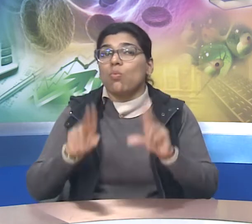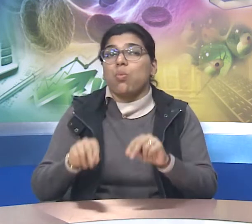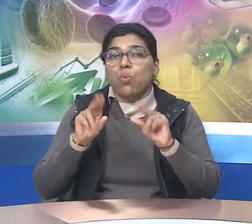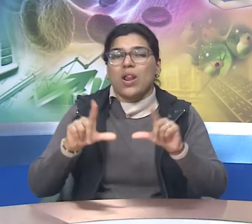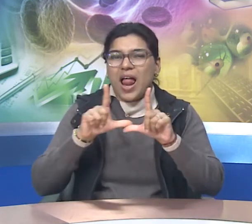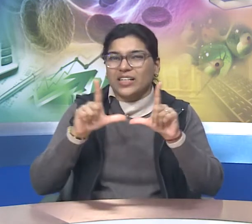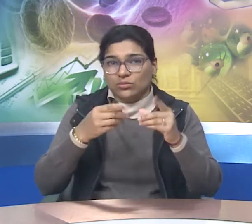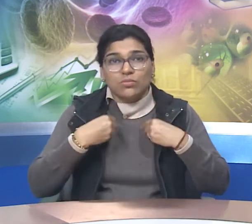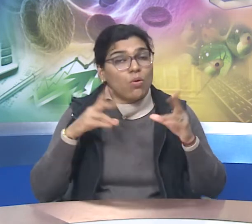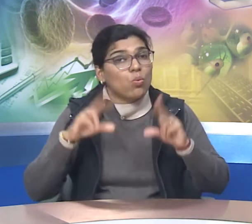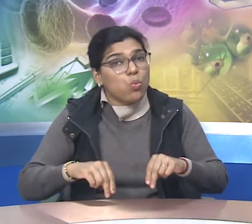So,